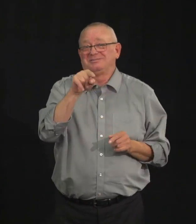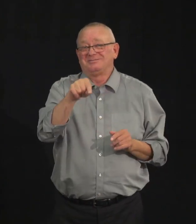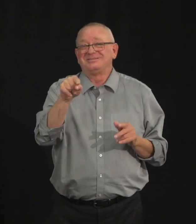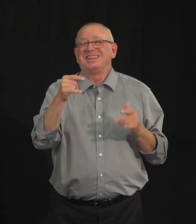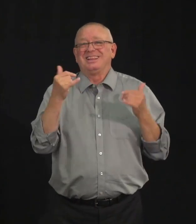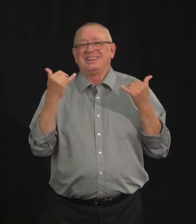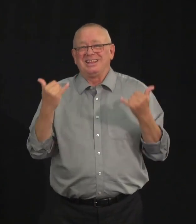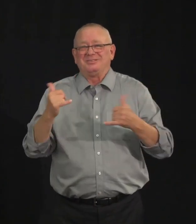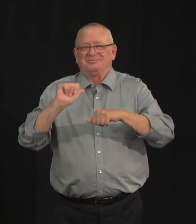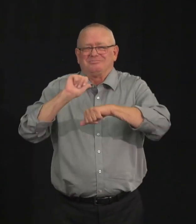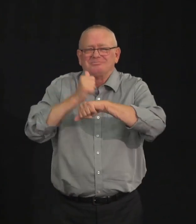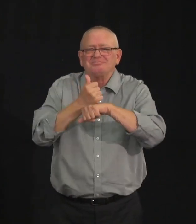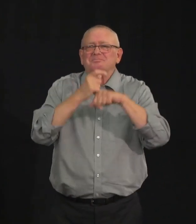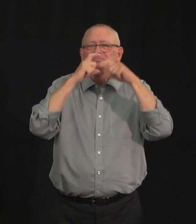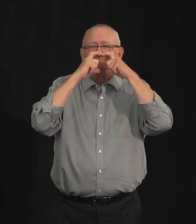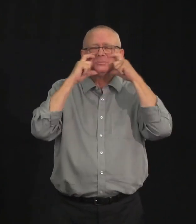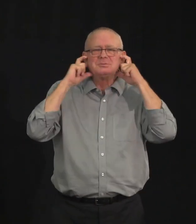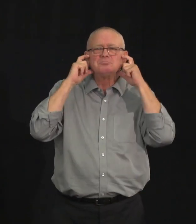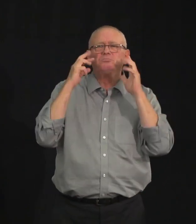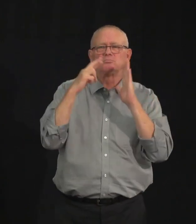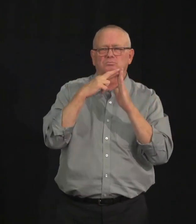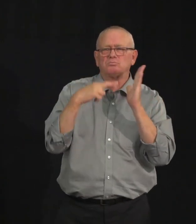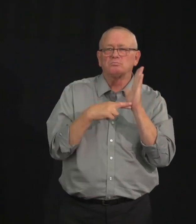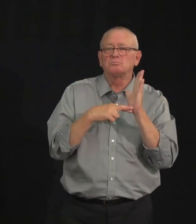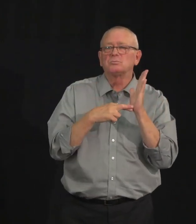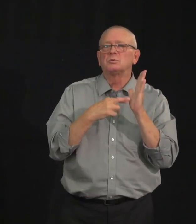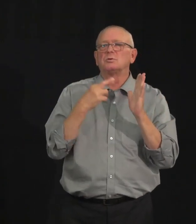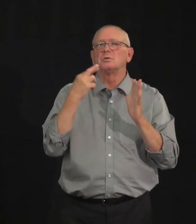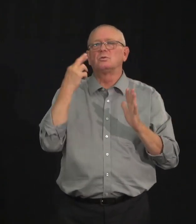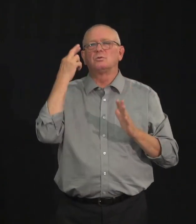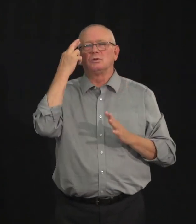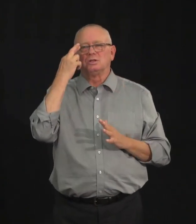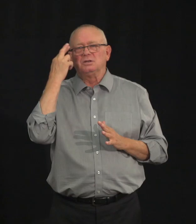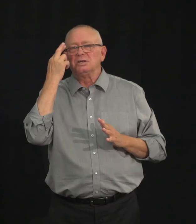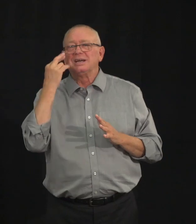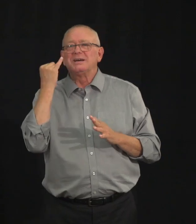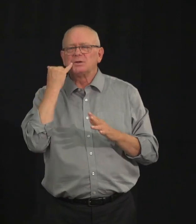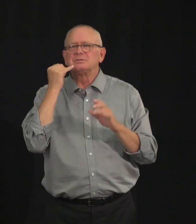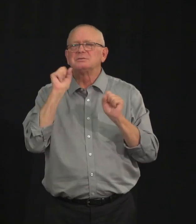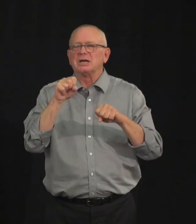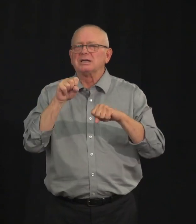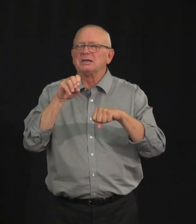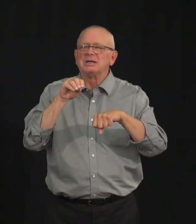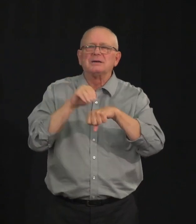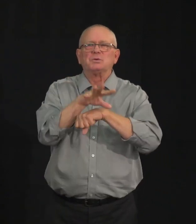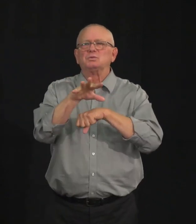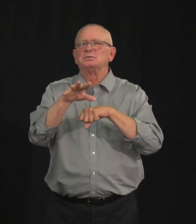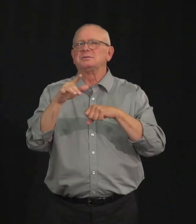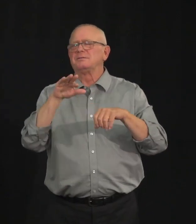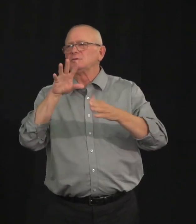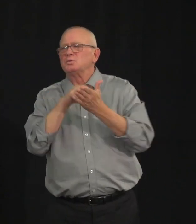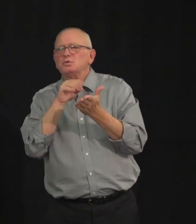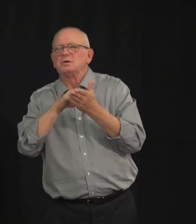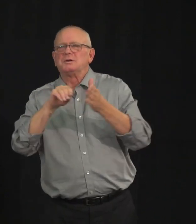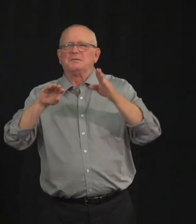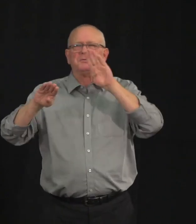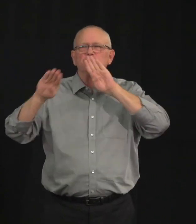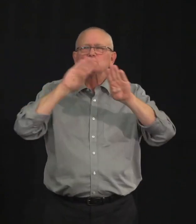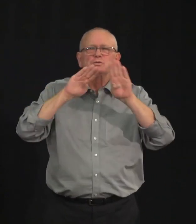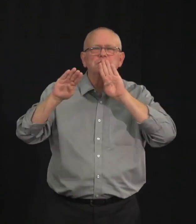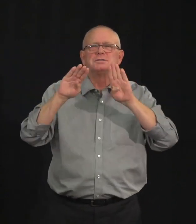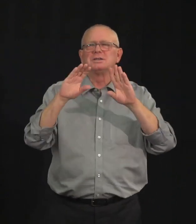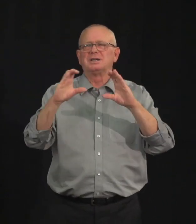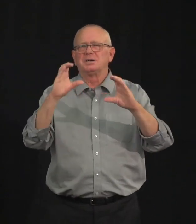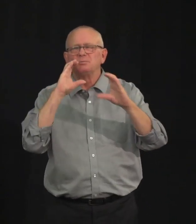policy, we recognize that there could be impacts on communication and learning, and so in our policy announced in